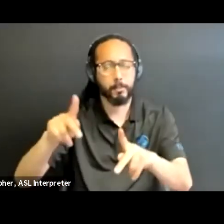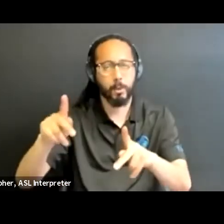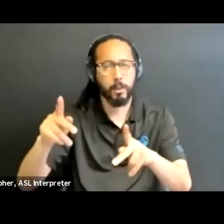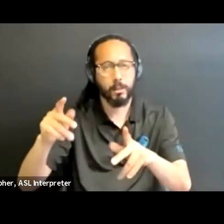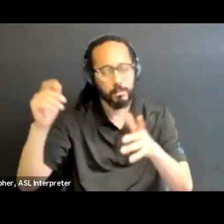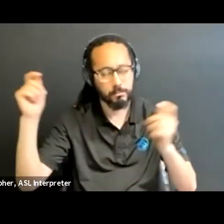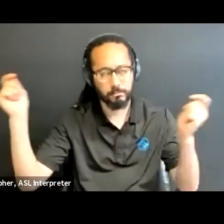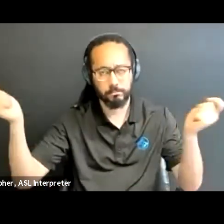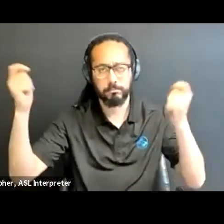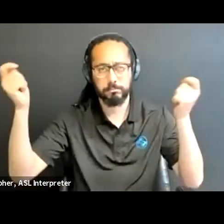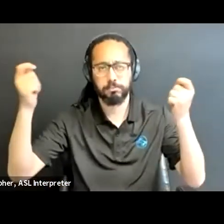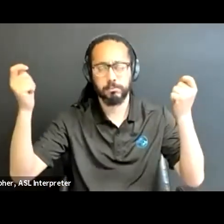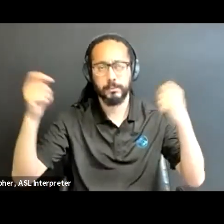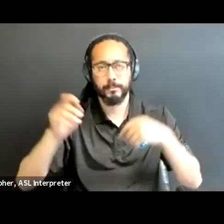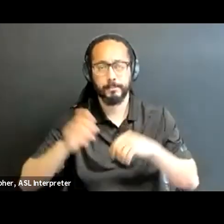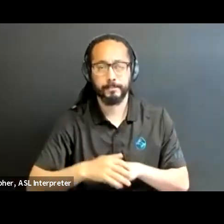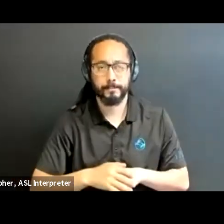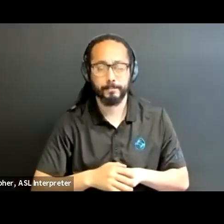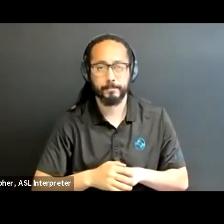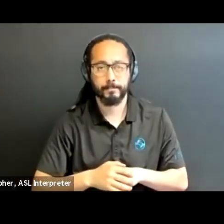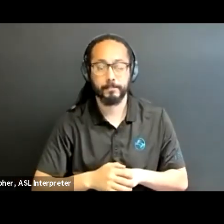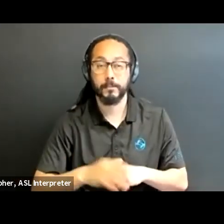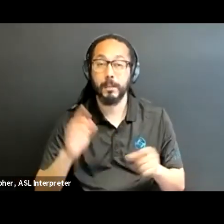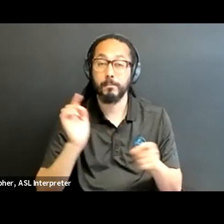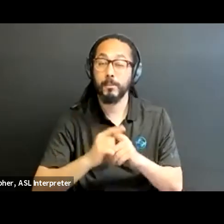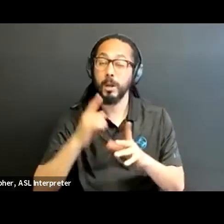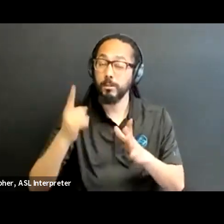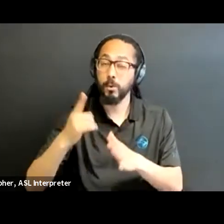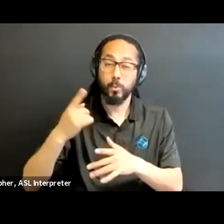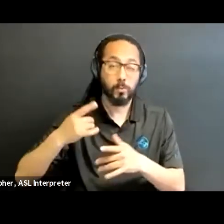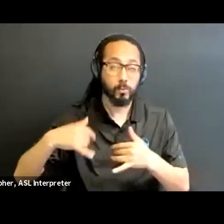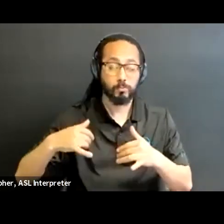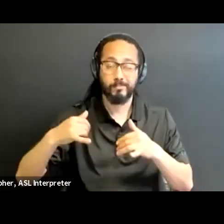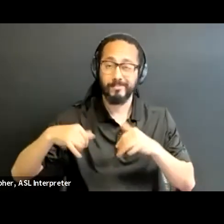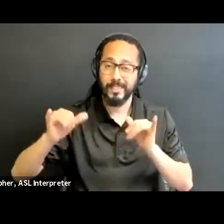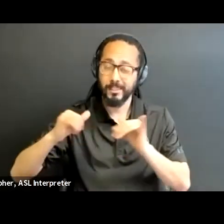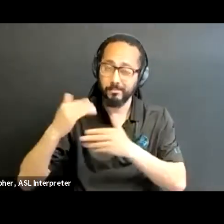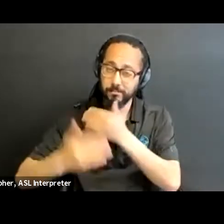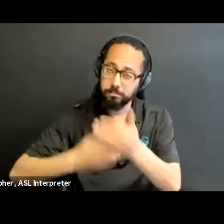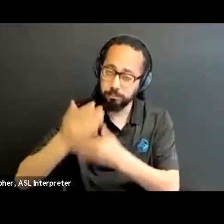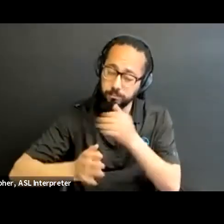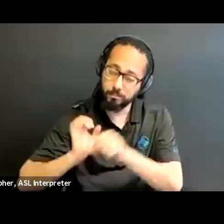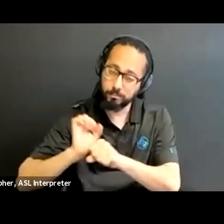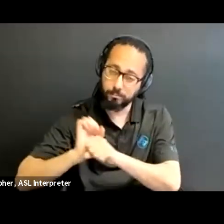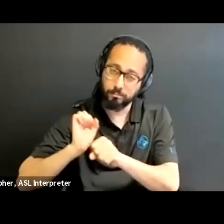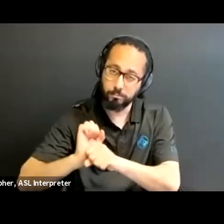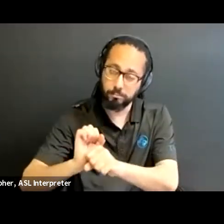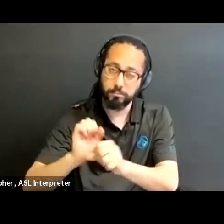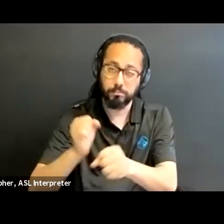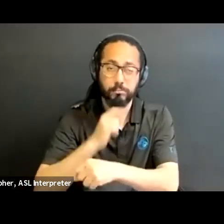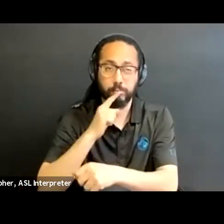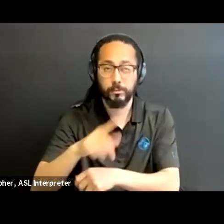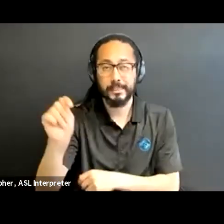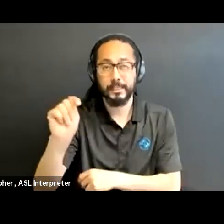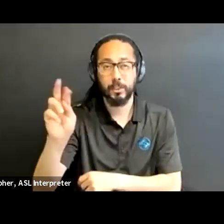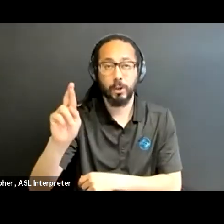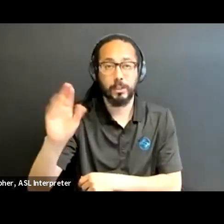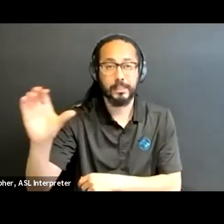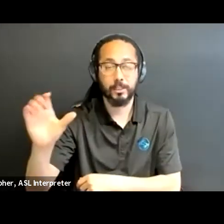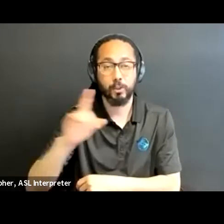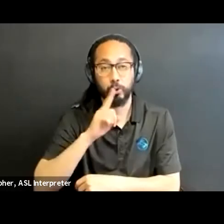work to make the promise of truth and reconciliation real in our communities, and in particular, to